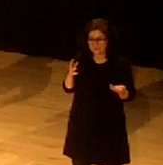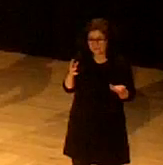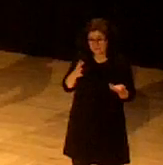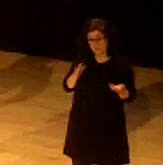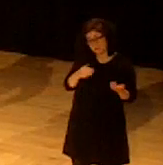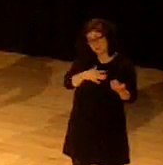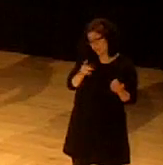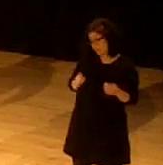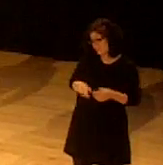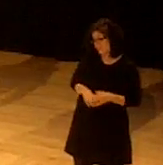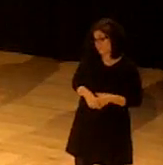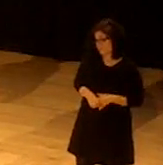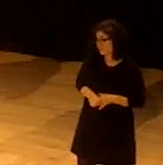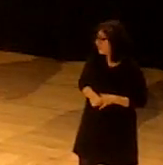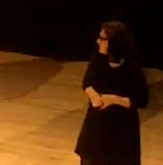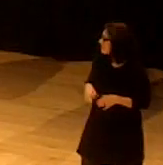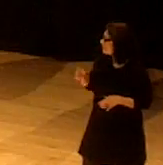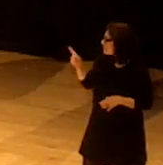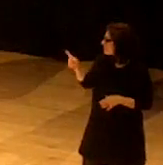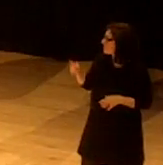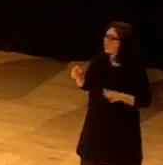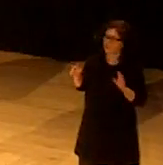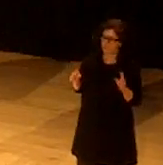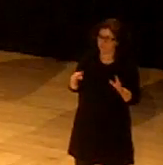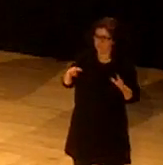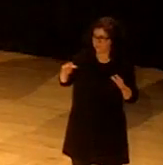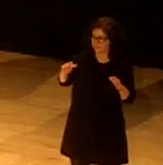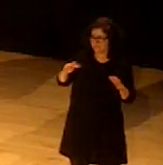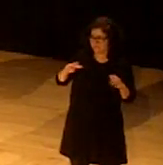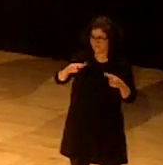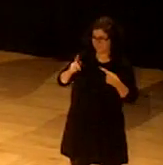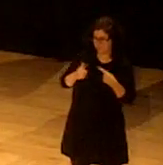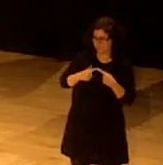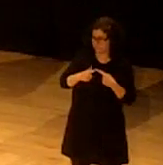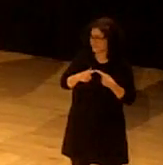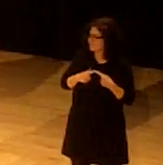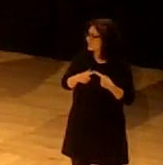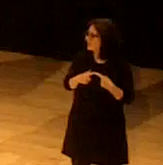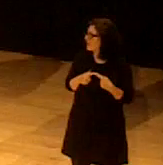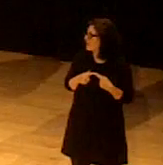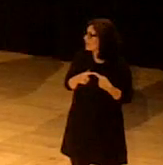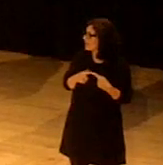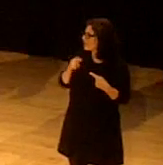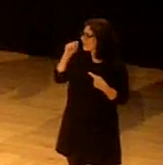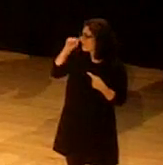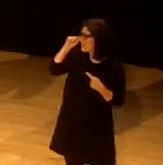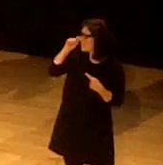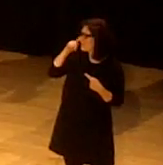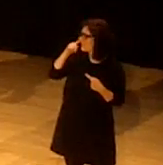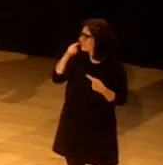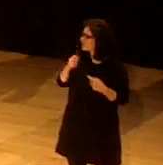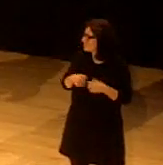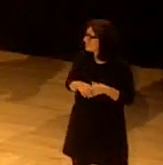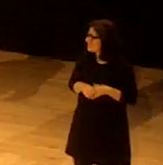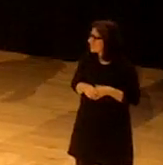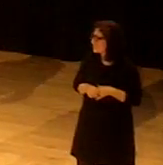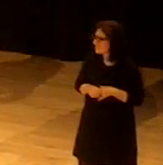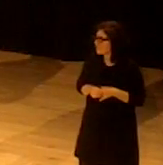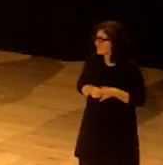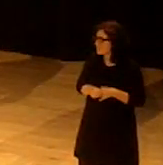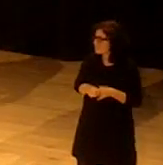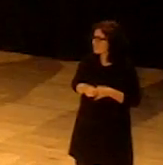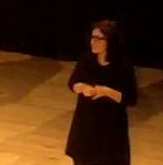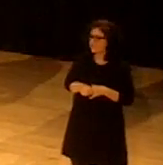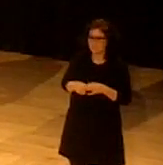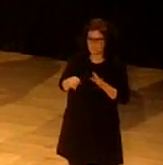So I think the first issue is, we cannot engage in the conversation about